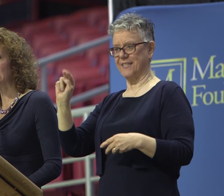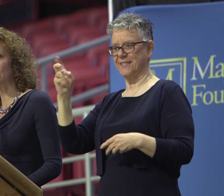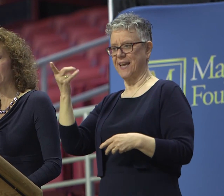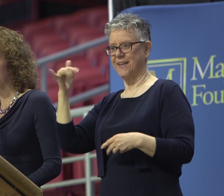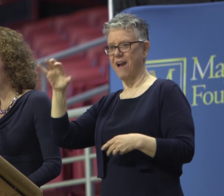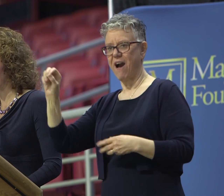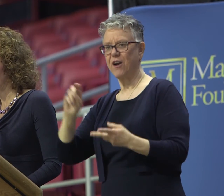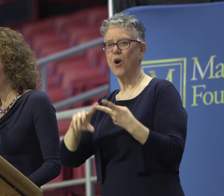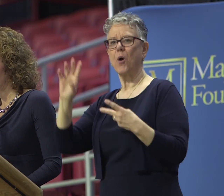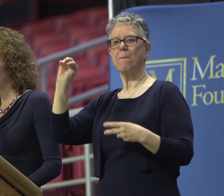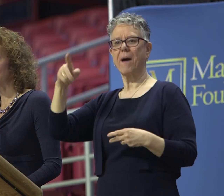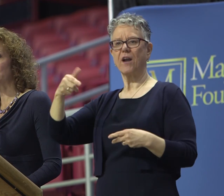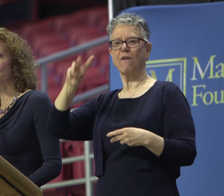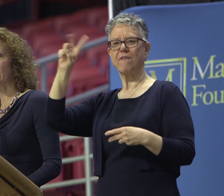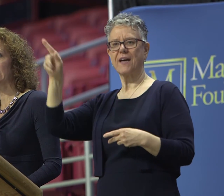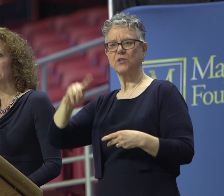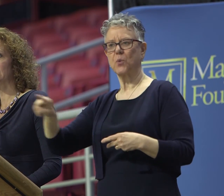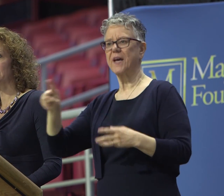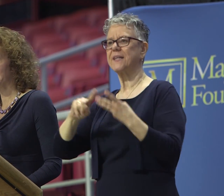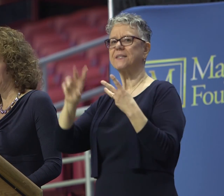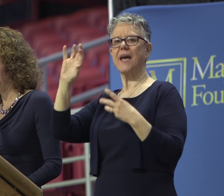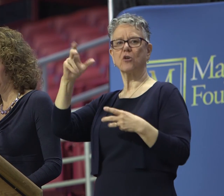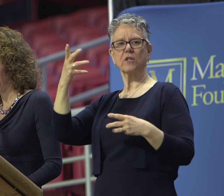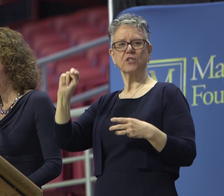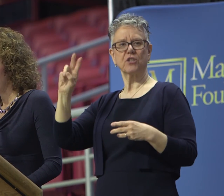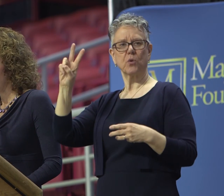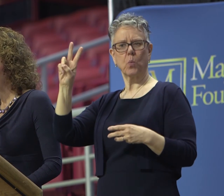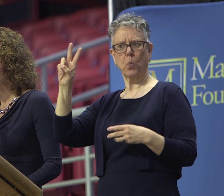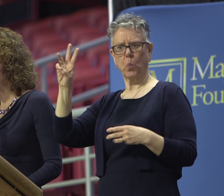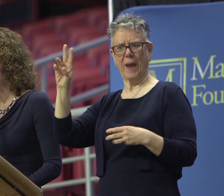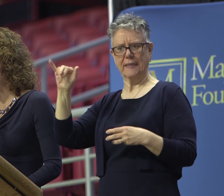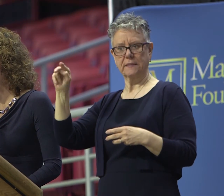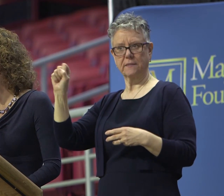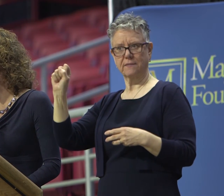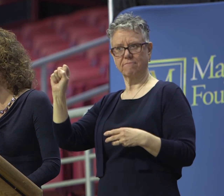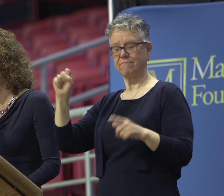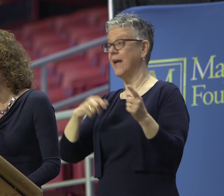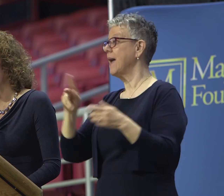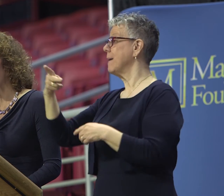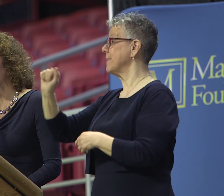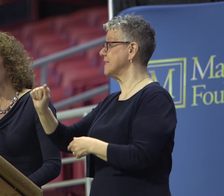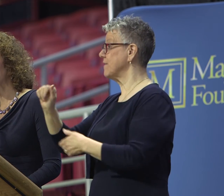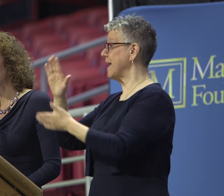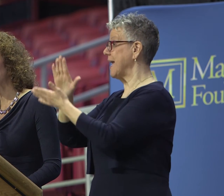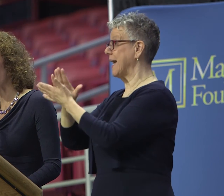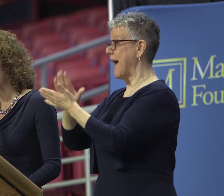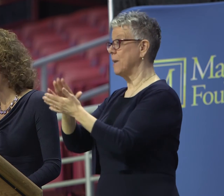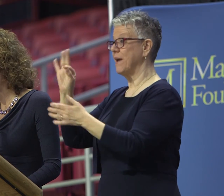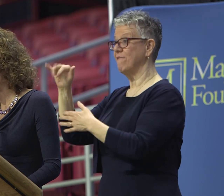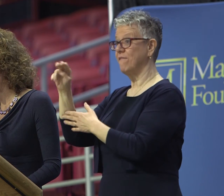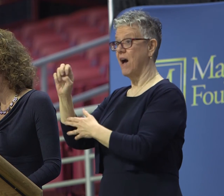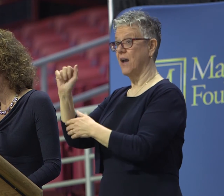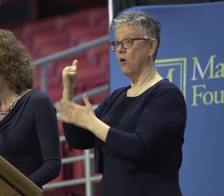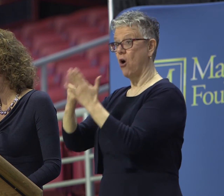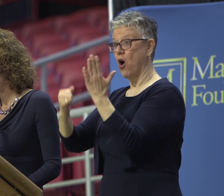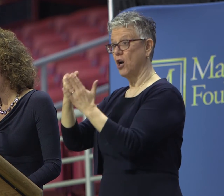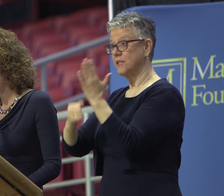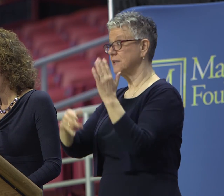Michael Vasquez, Christian Waits. Pennsylvania Academy of Fine Arts, Shauna